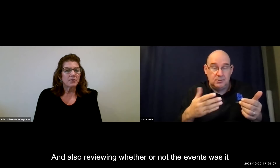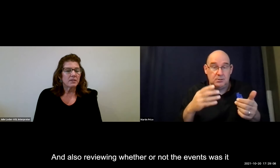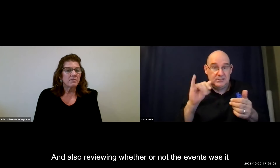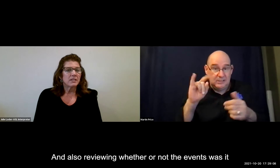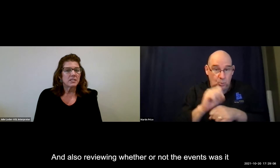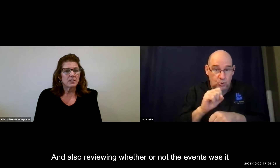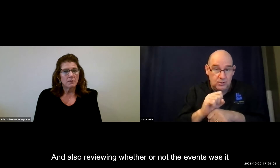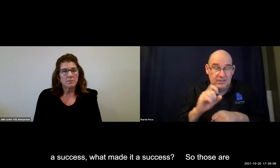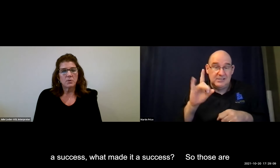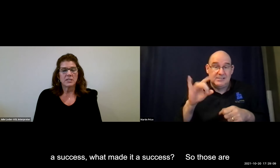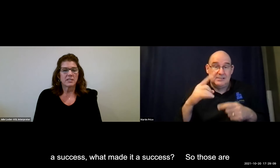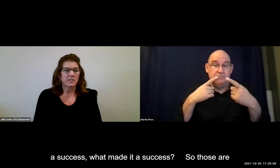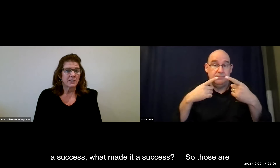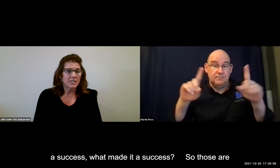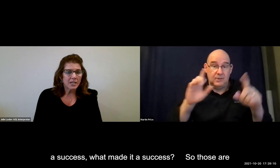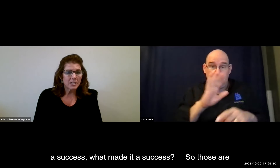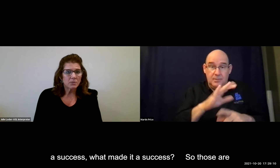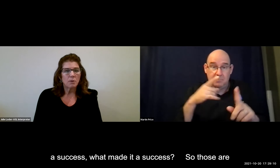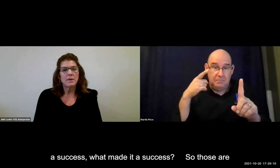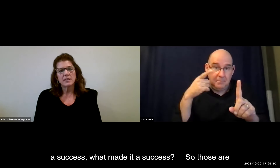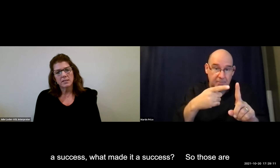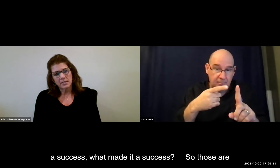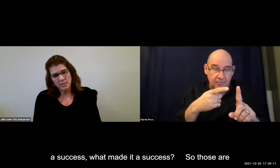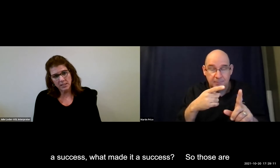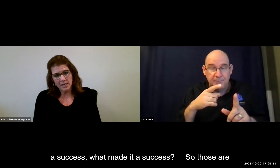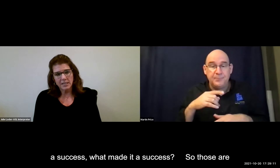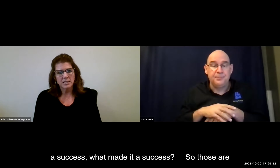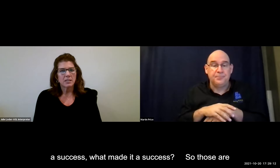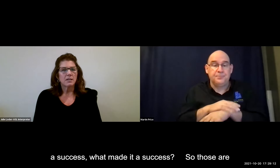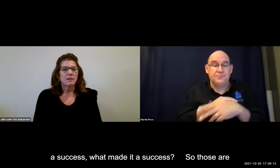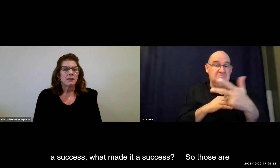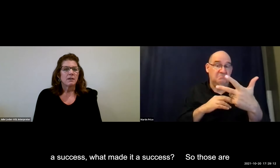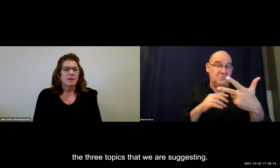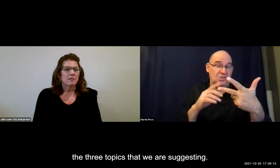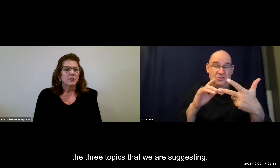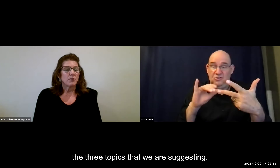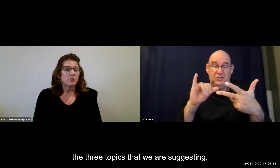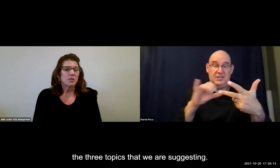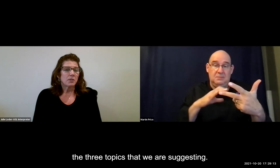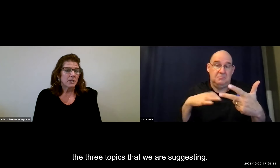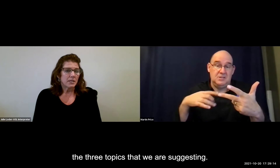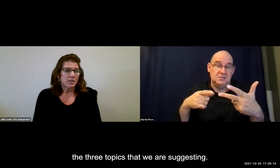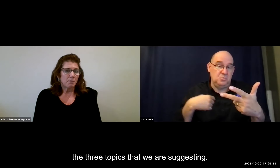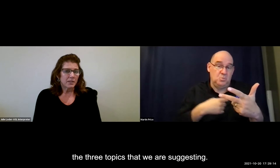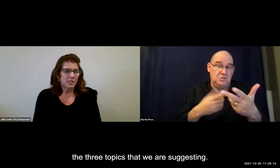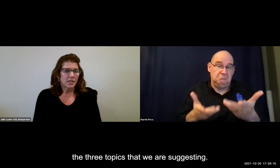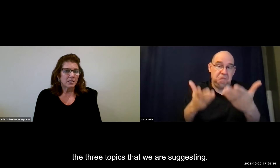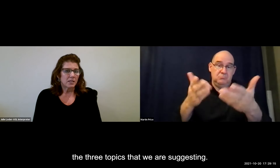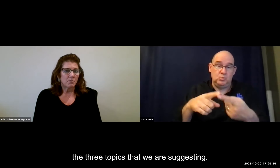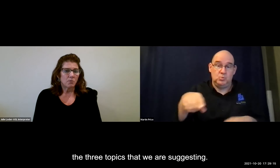whether or not the event, was it a success? What made it a success? So those are the 3